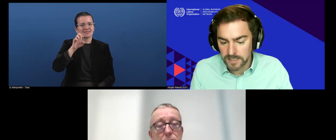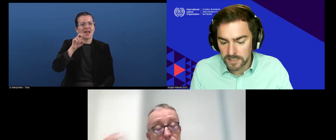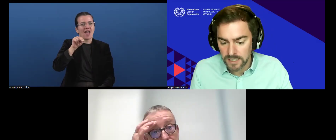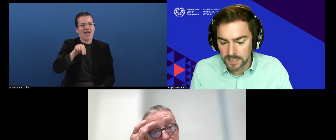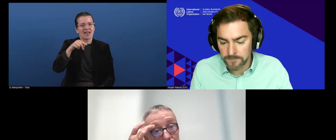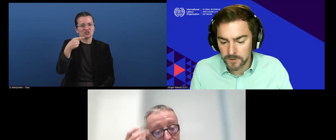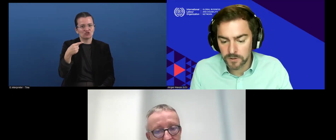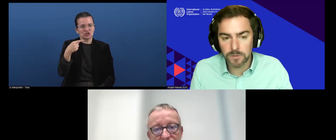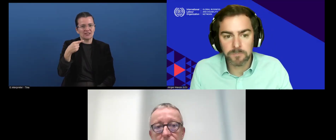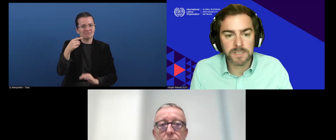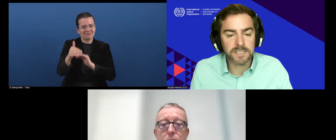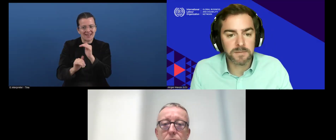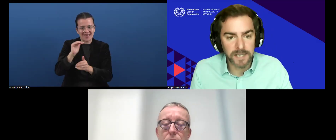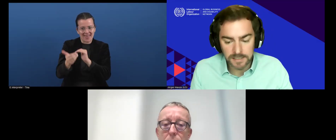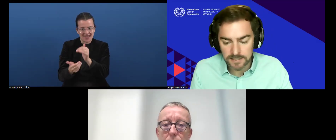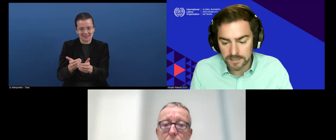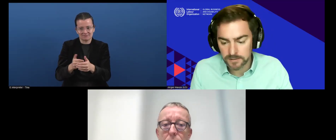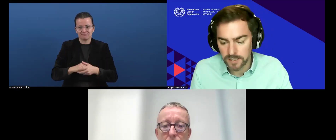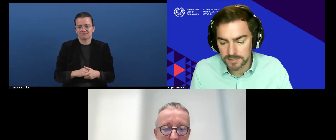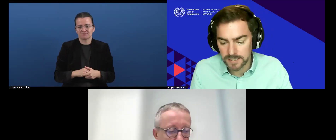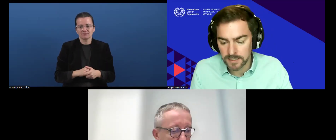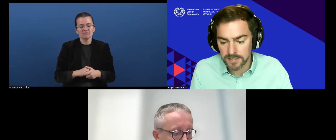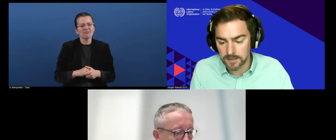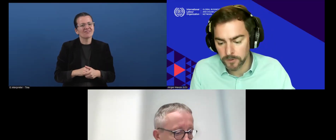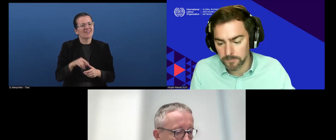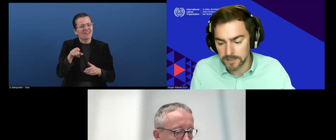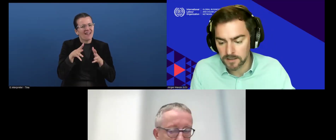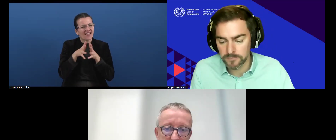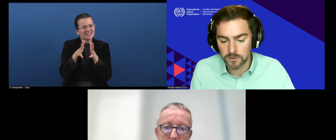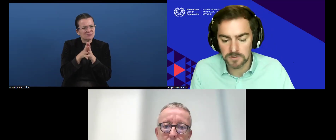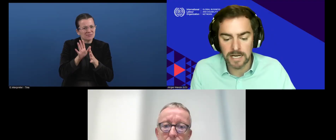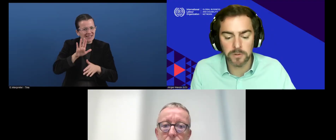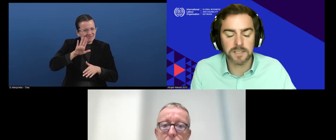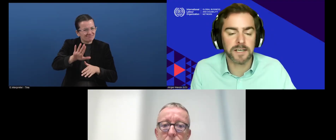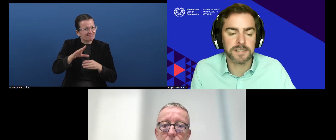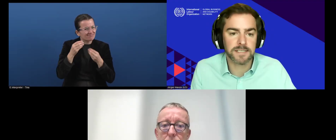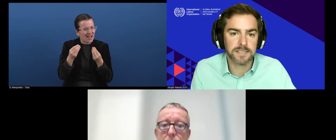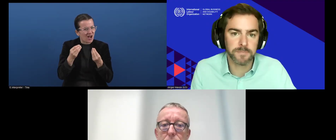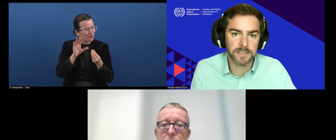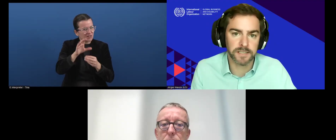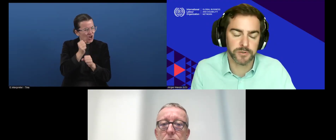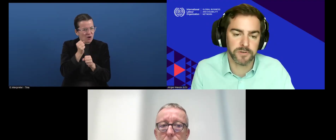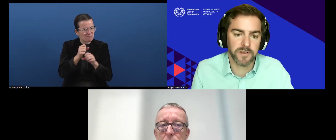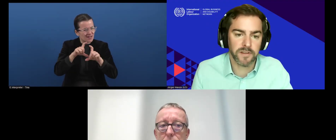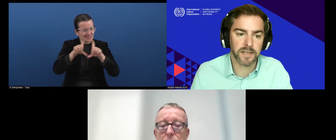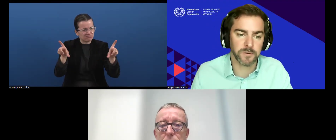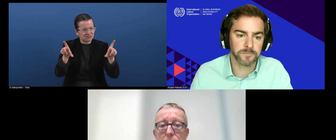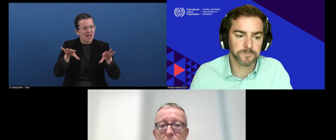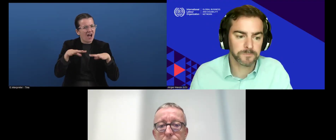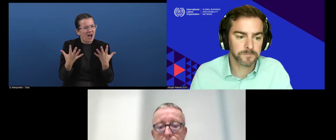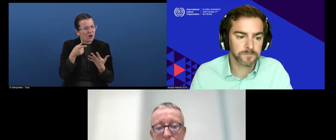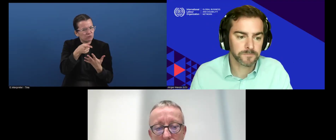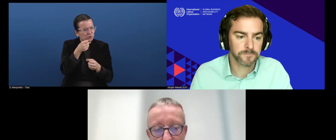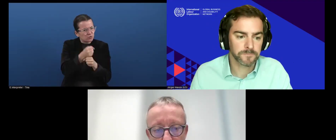your company. Could you please explain it to us, and with a particular focus on how it addresses disability issues? Thank